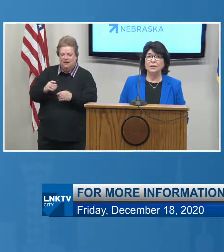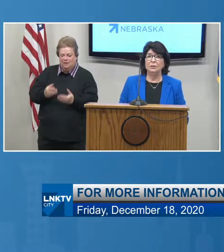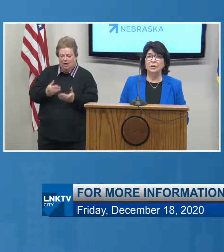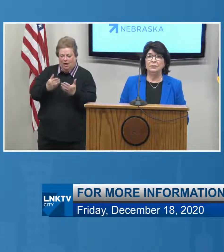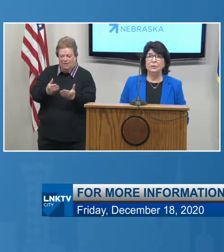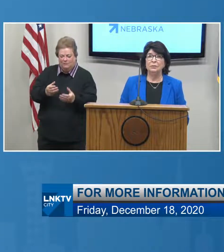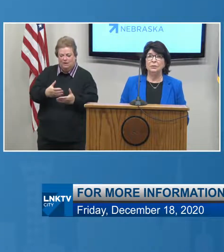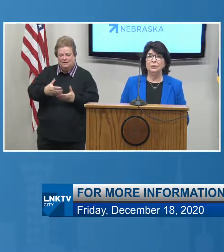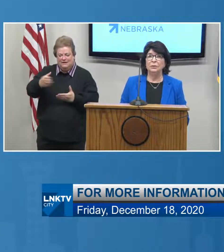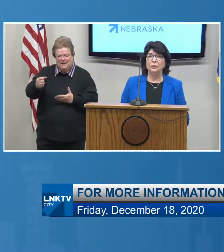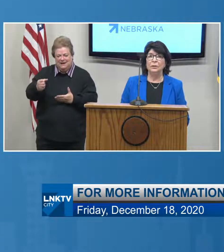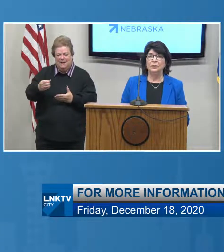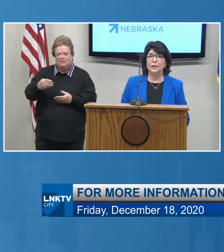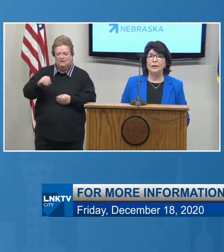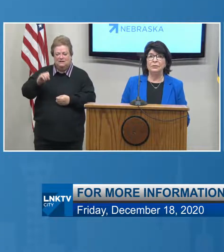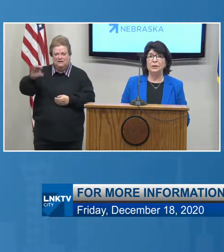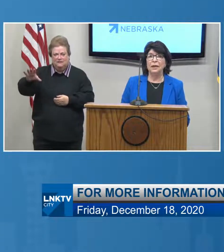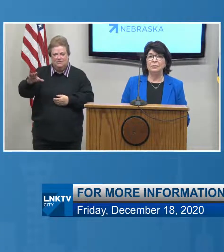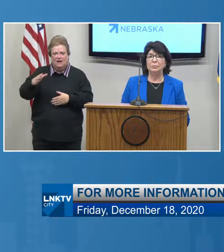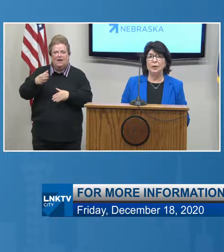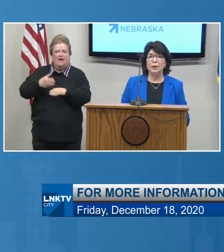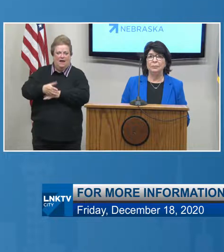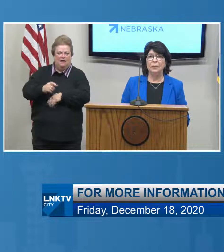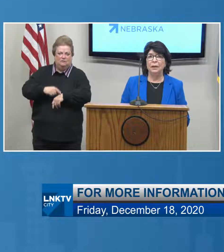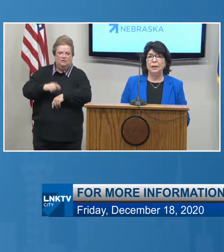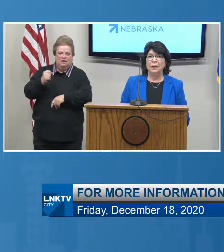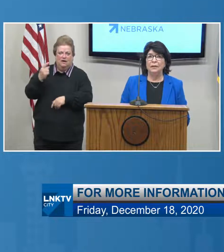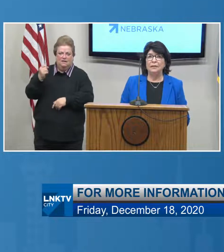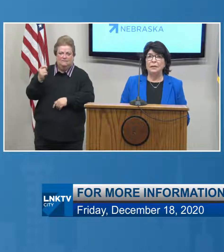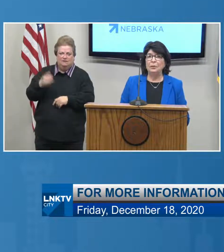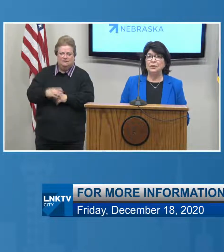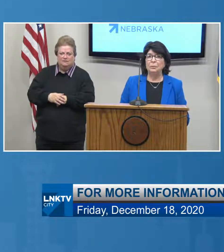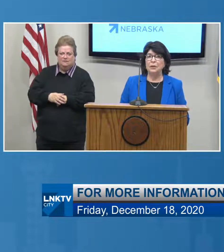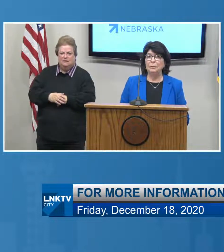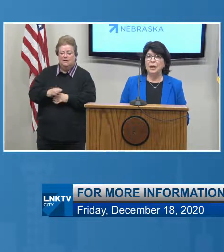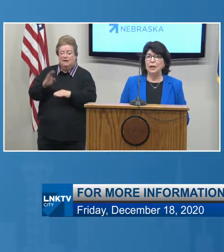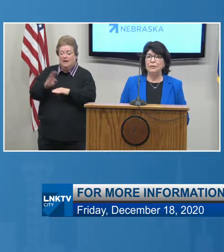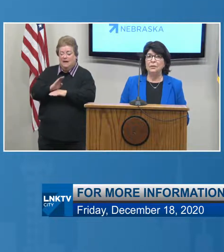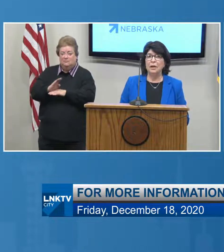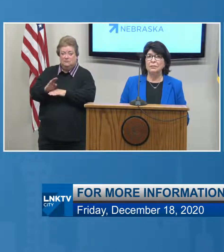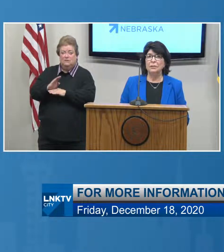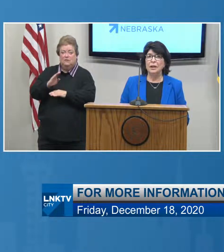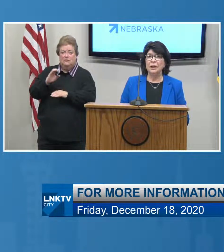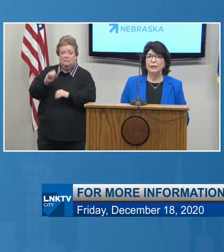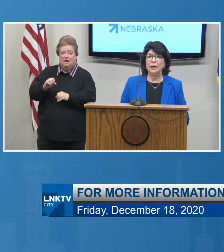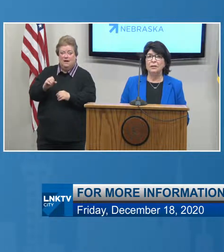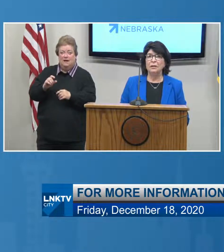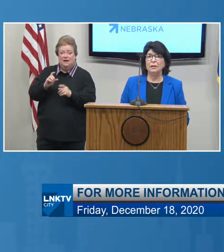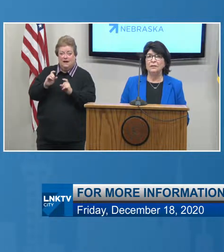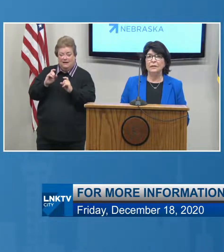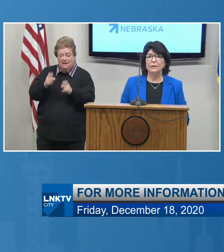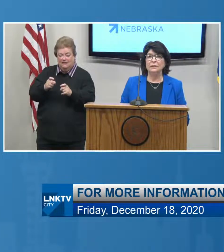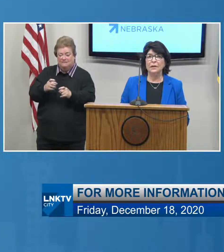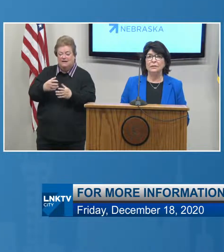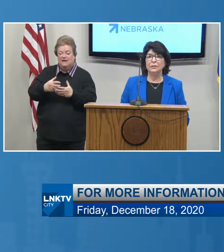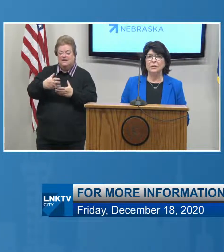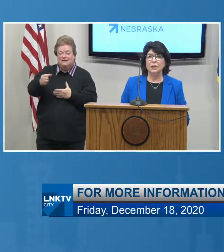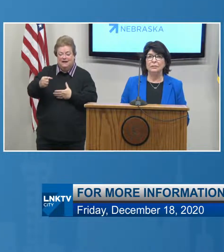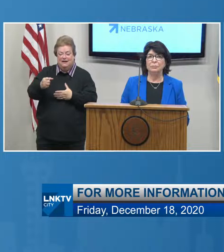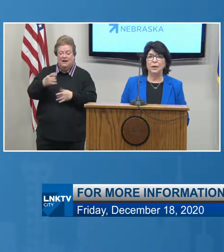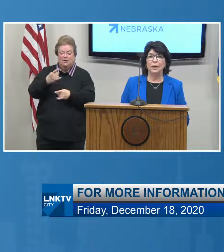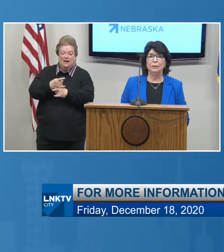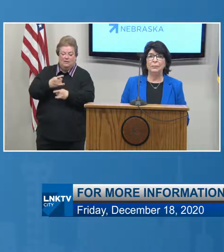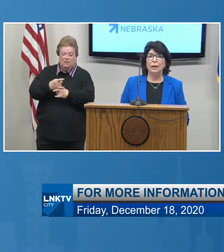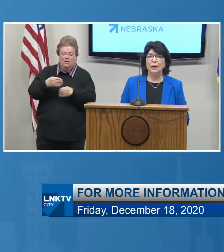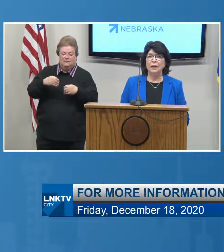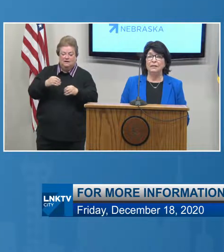and delivery for food orders after 11 p.m. Establishments may also offer takeout alcohol sales after